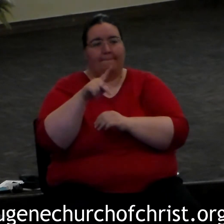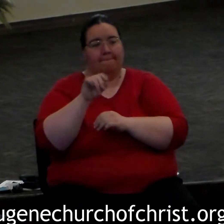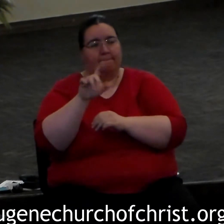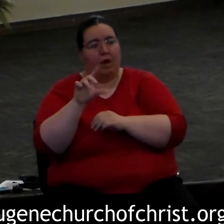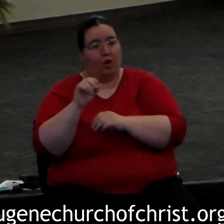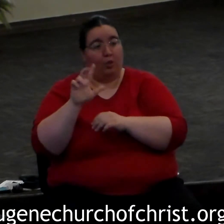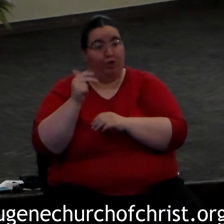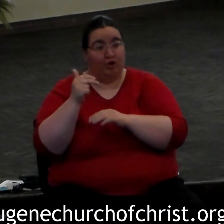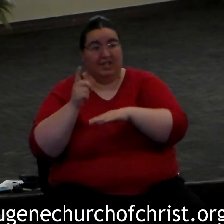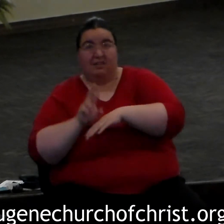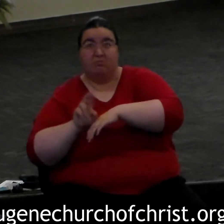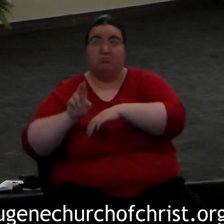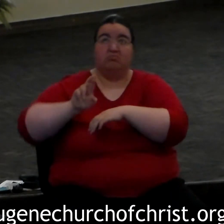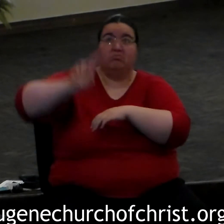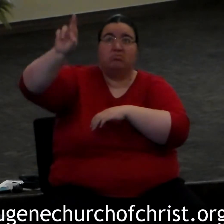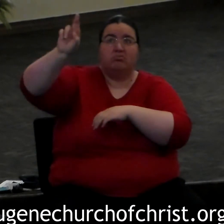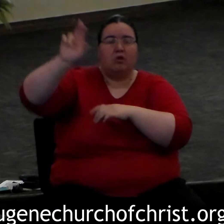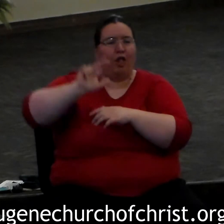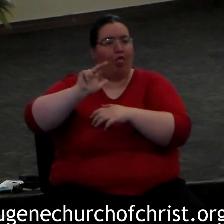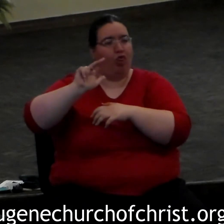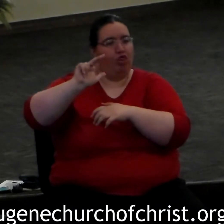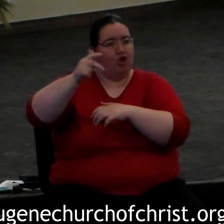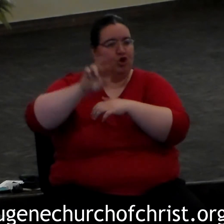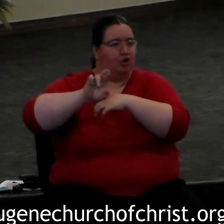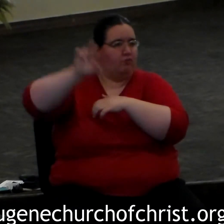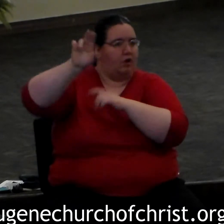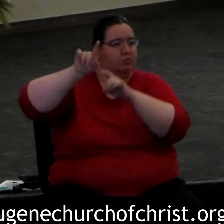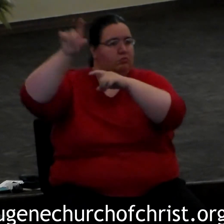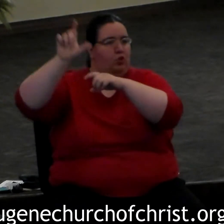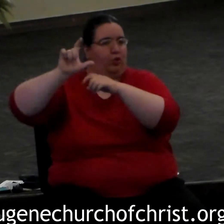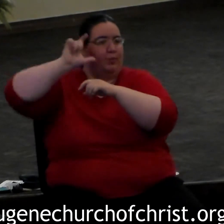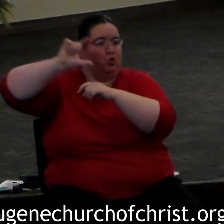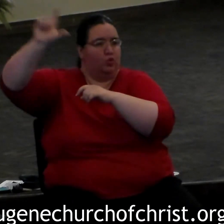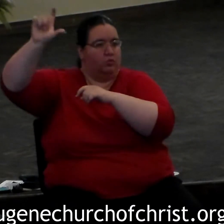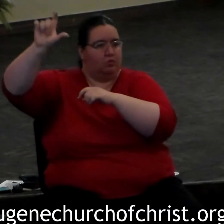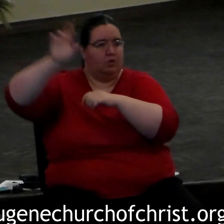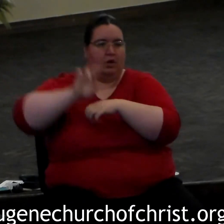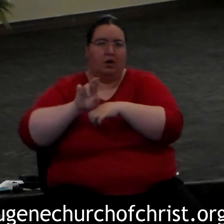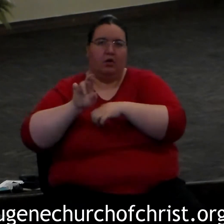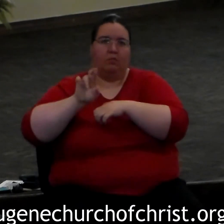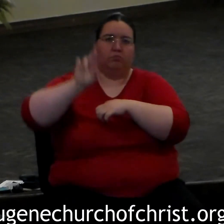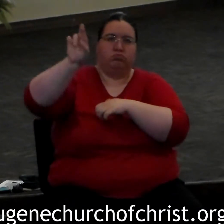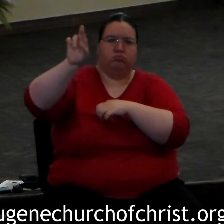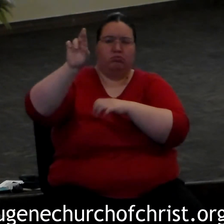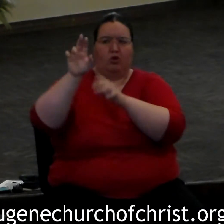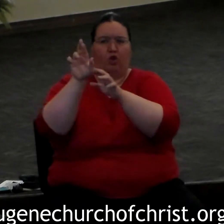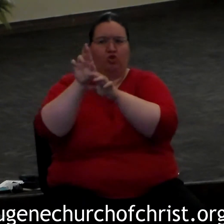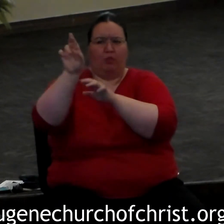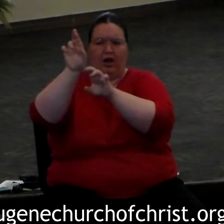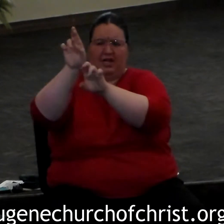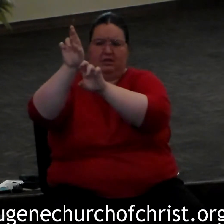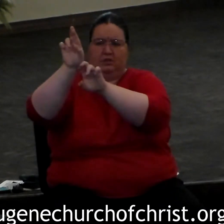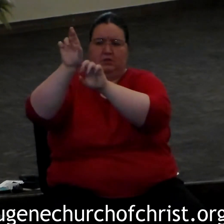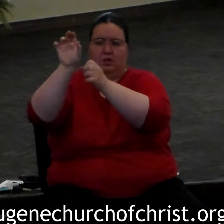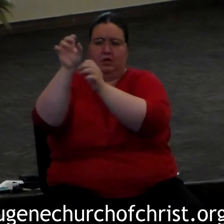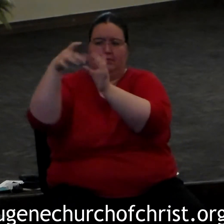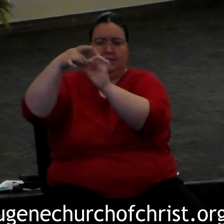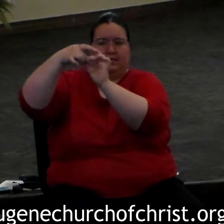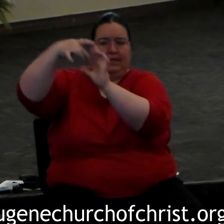moon. They have a problem when they separate a couple pieces of the rocket, and they are not going to be able to land on the moon, and it goes from that mission to a